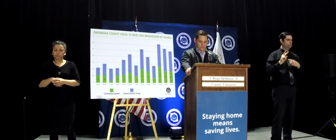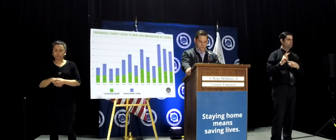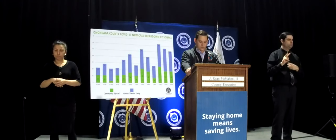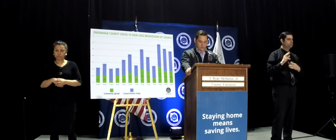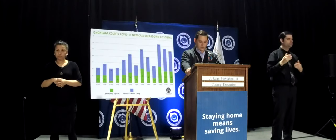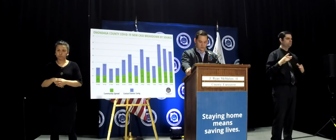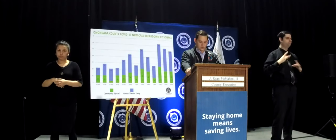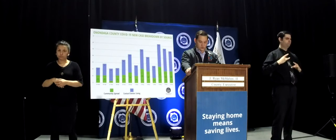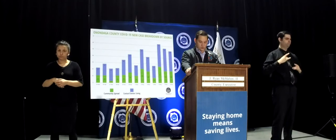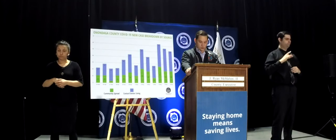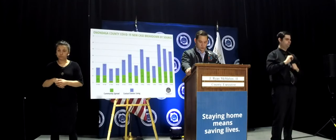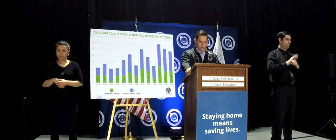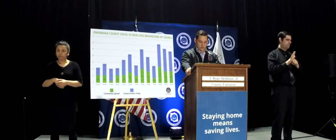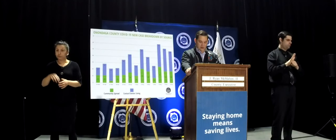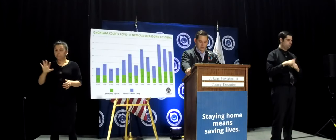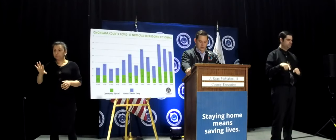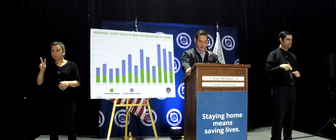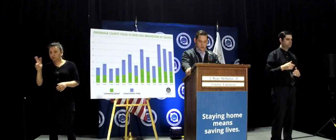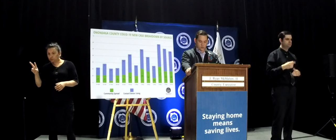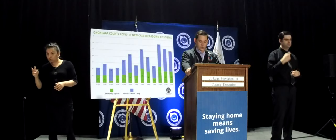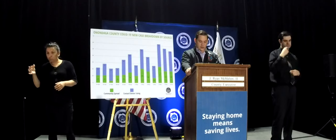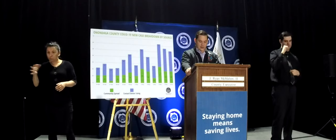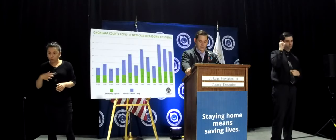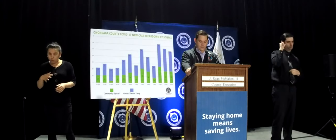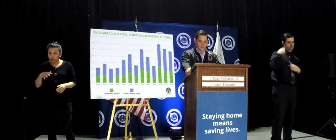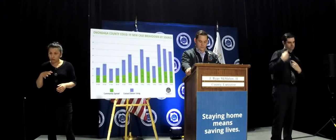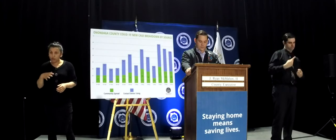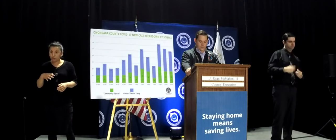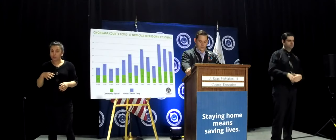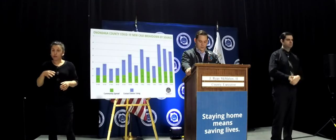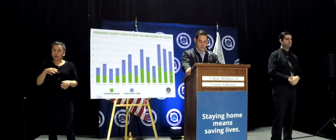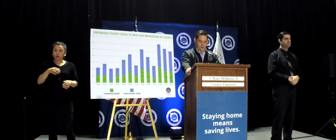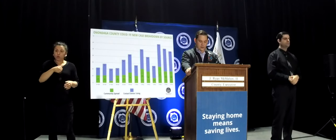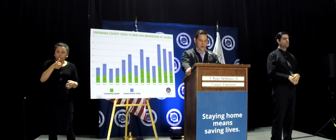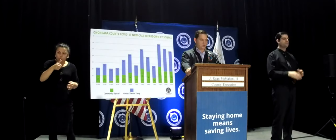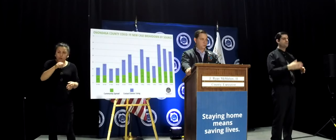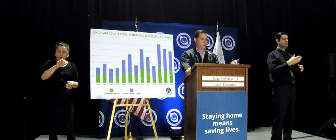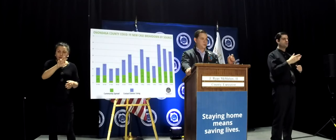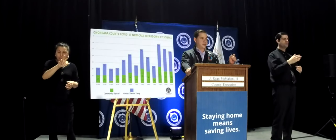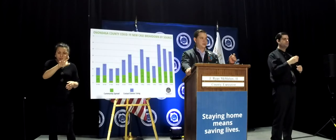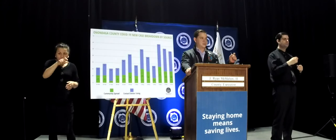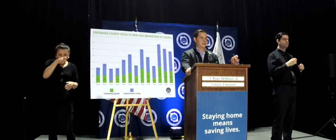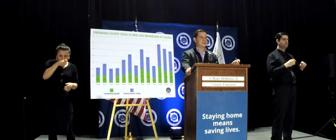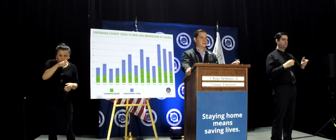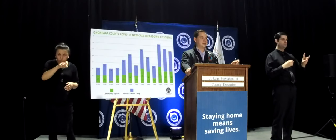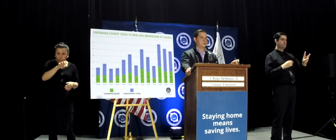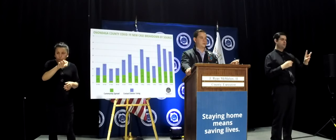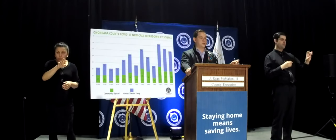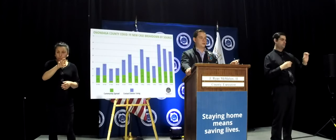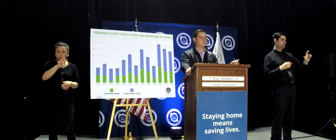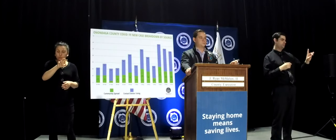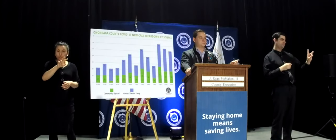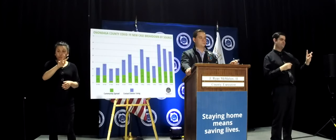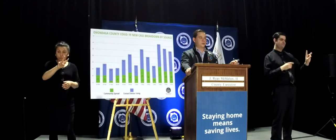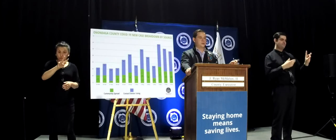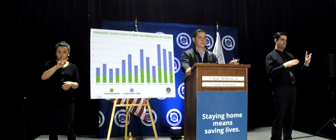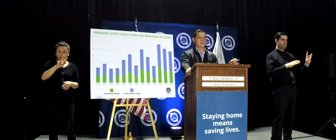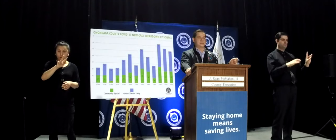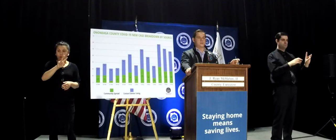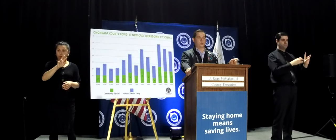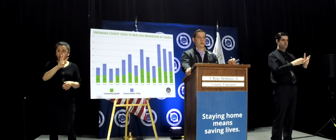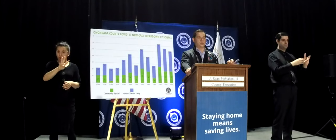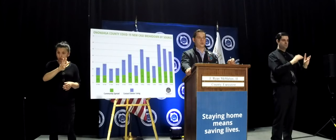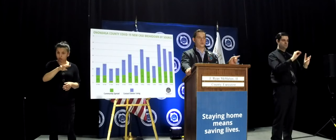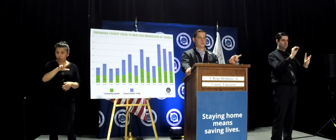at 52 divided by 828, the actual percentage is less than 8%. I think